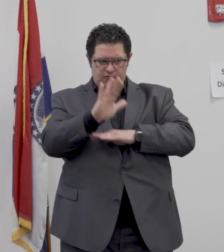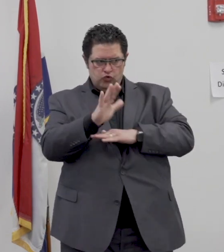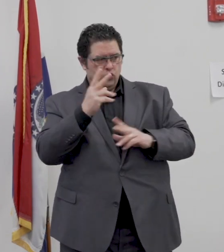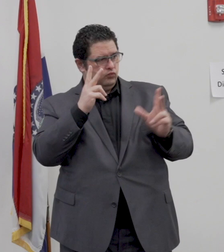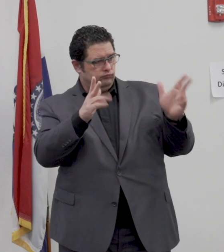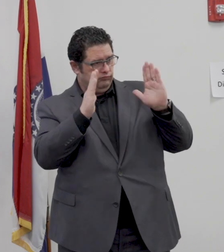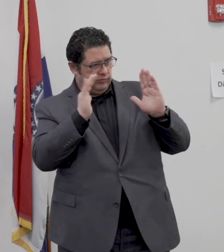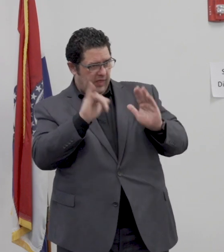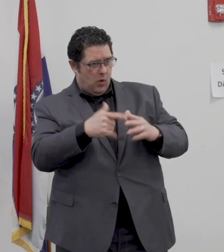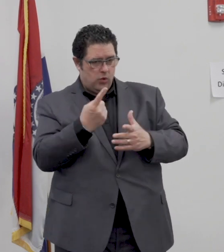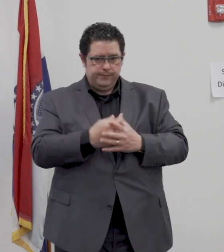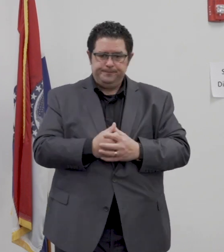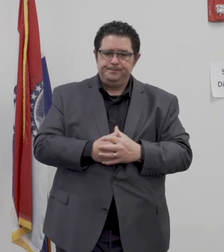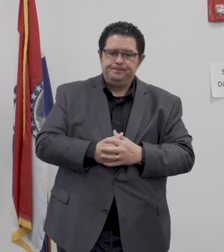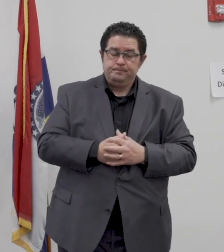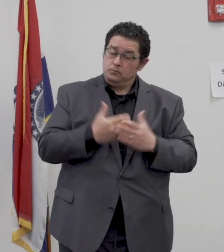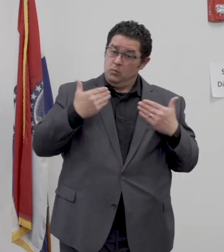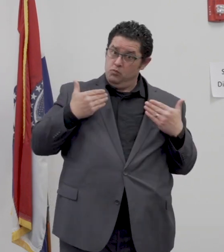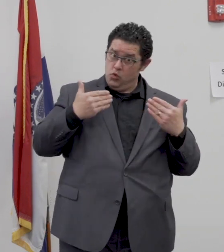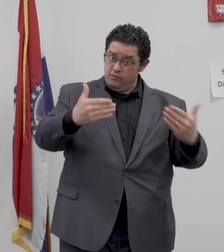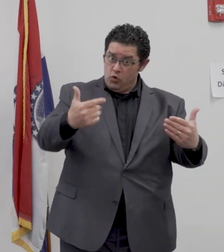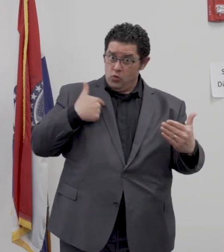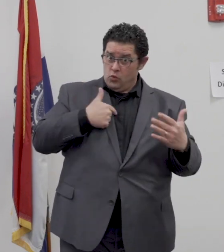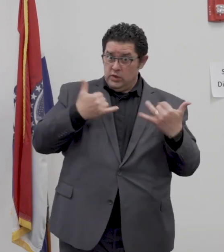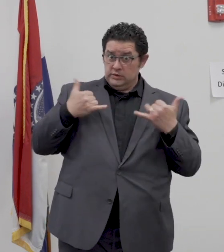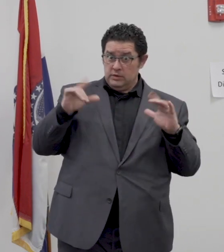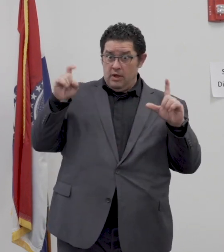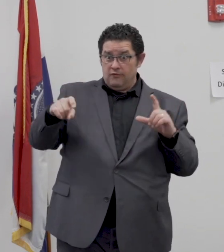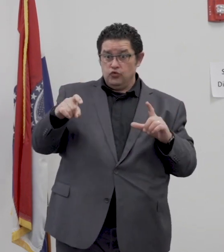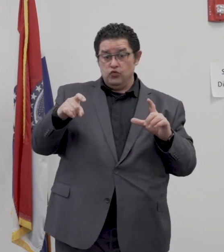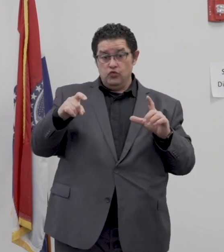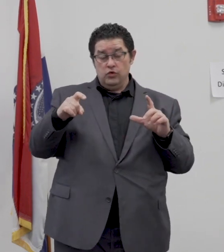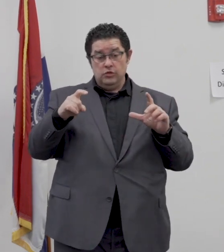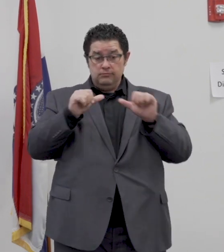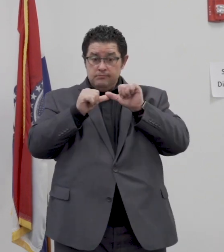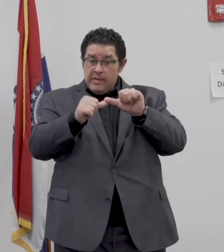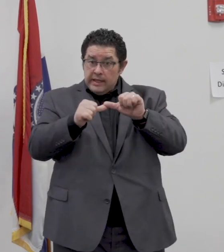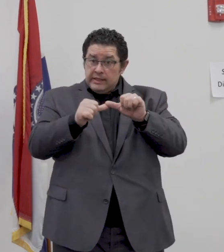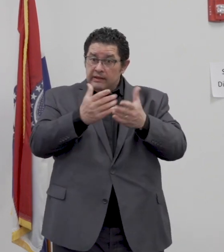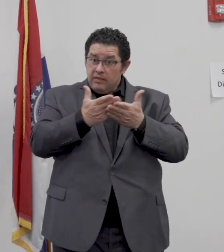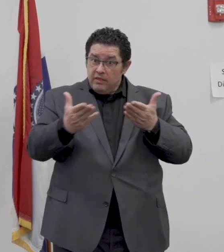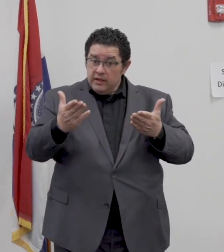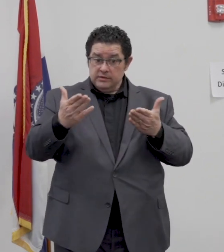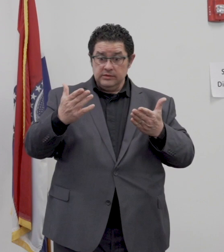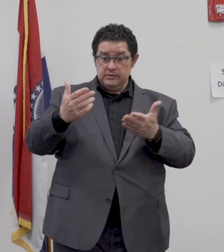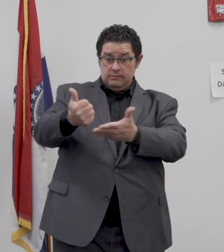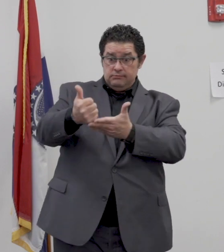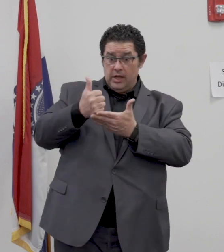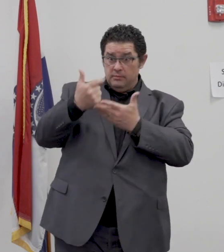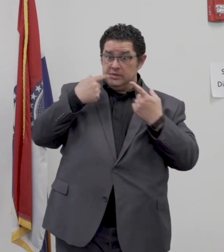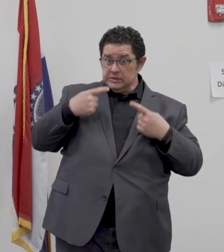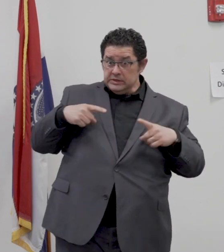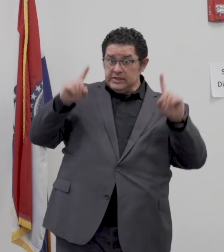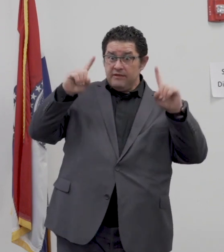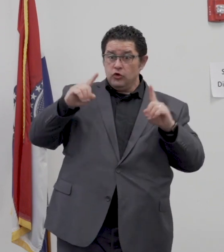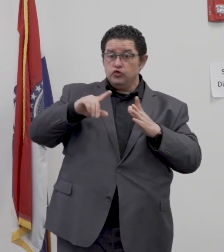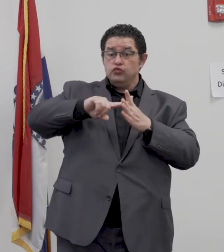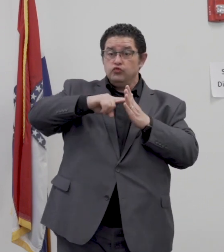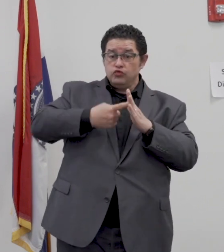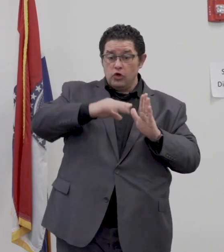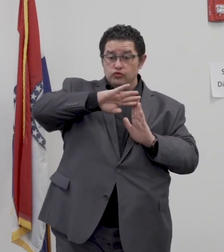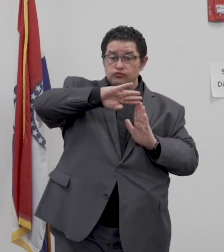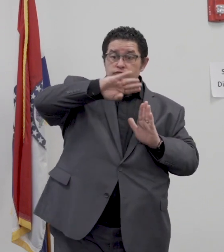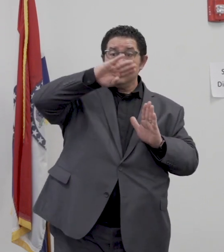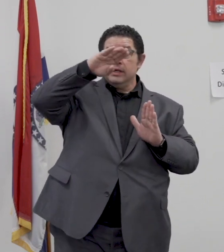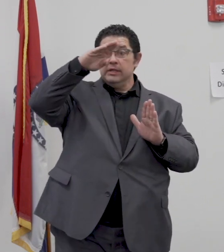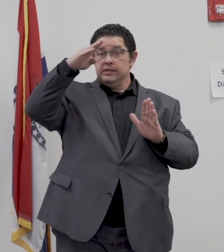Moving forward, we still have to maintain the things that have put us in the position to be successful and start to ease and